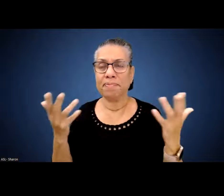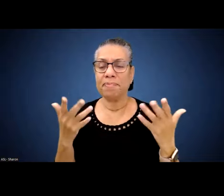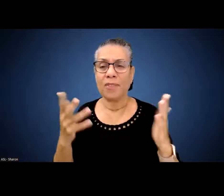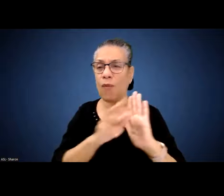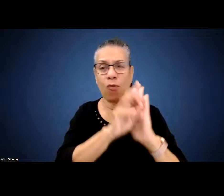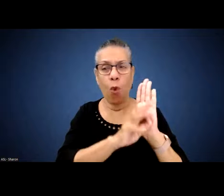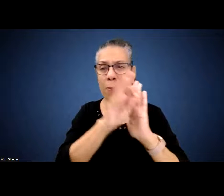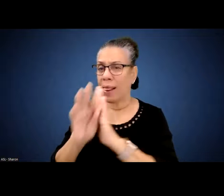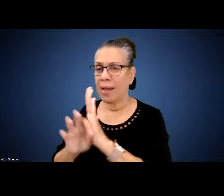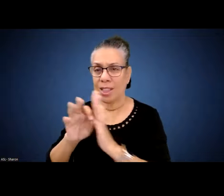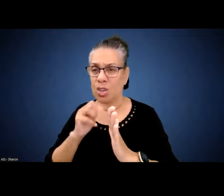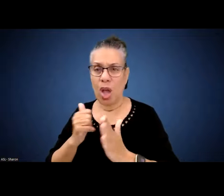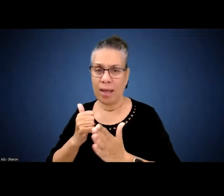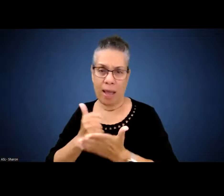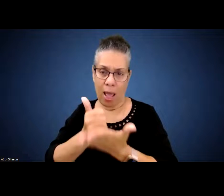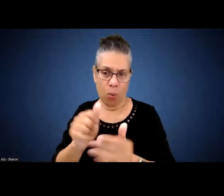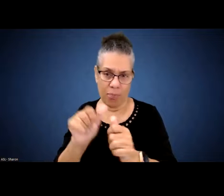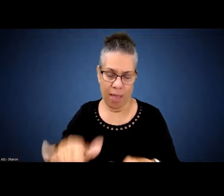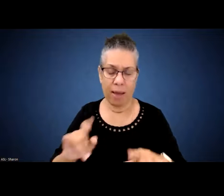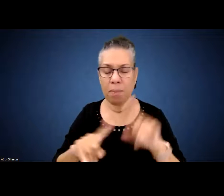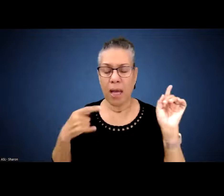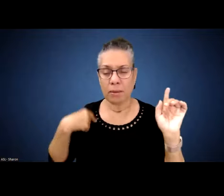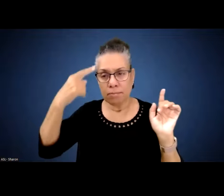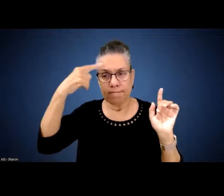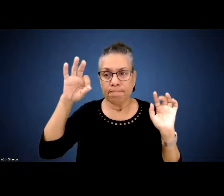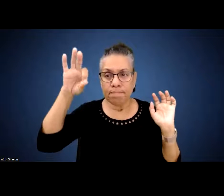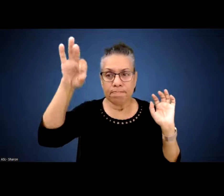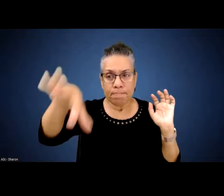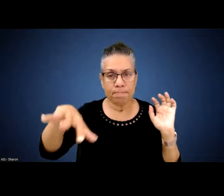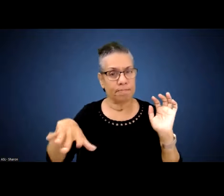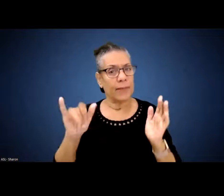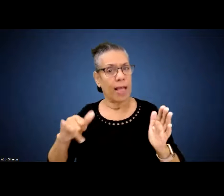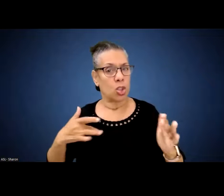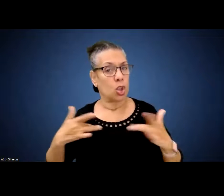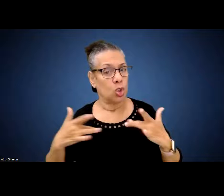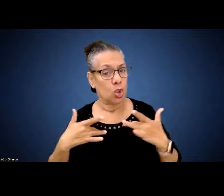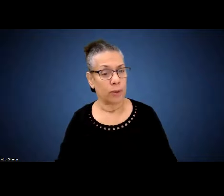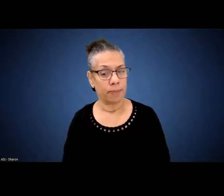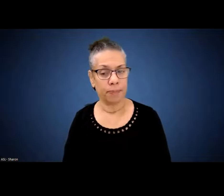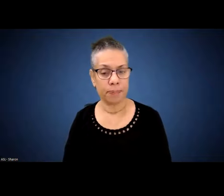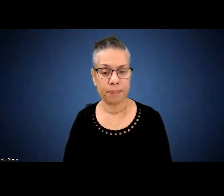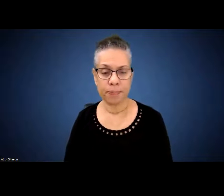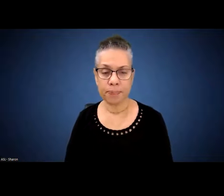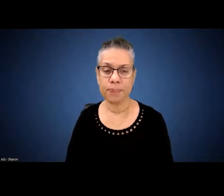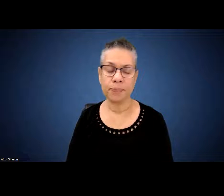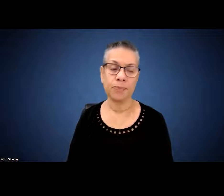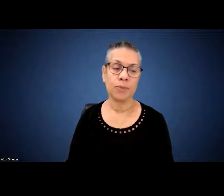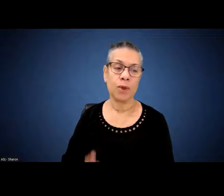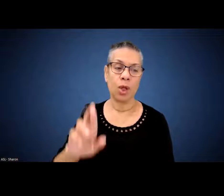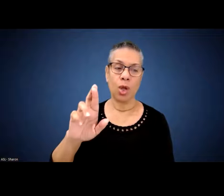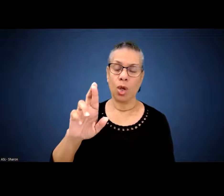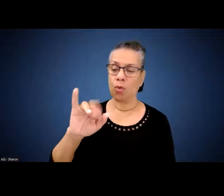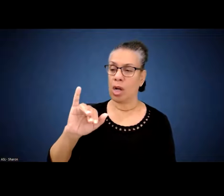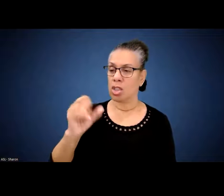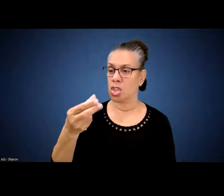formulas will address that or not, but that's just something that I'm flagging as a concern. So Lydia, thank you for that. I just want